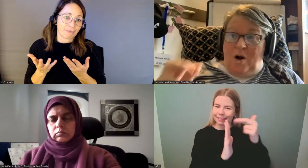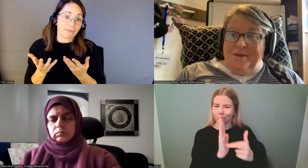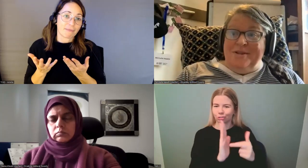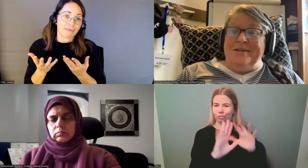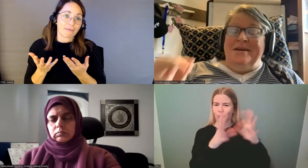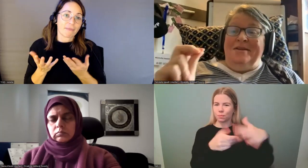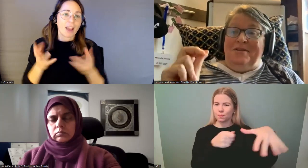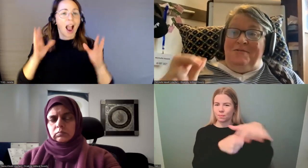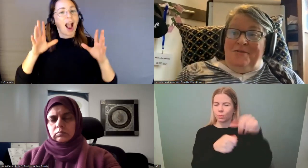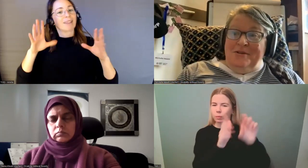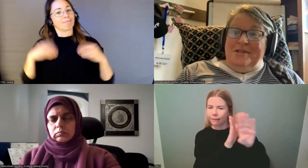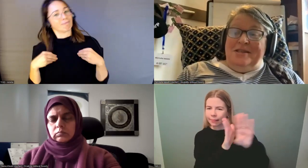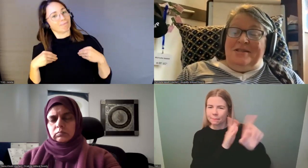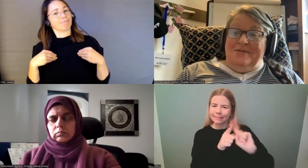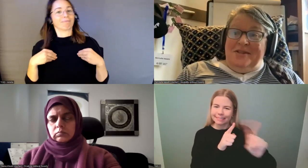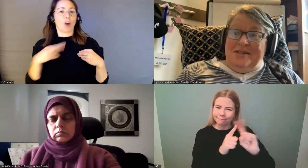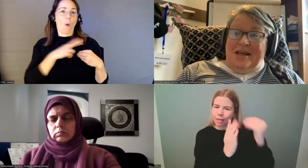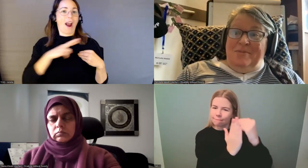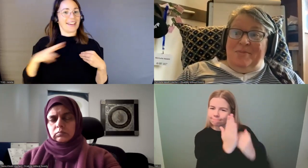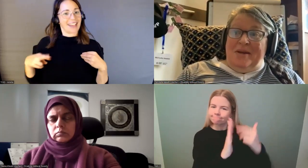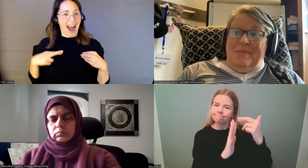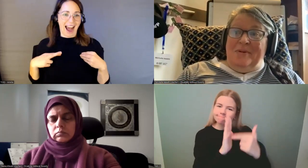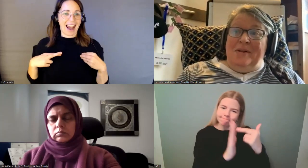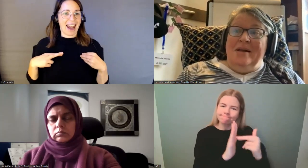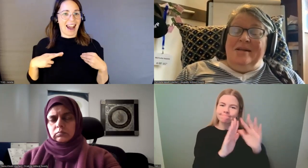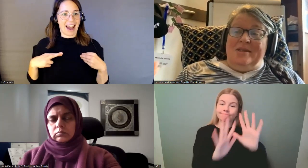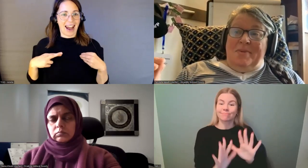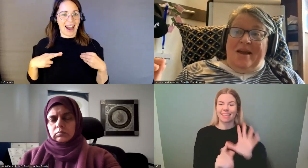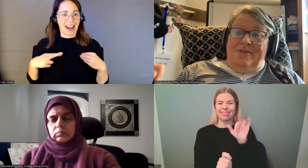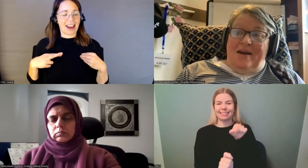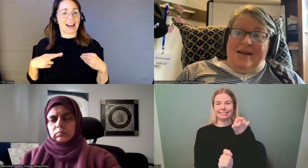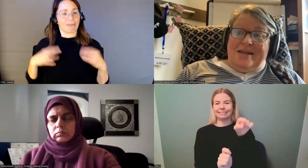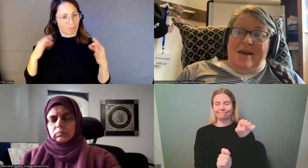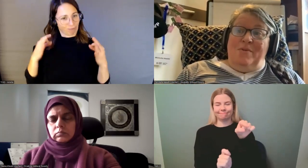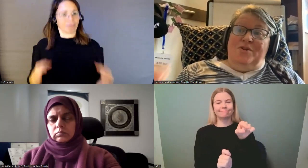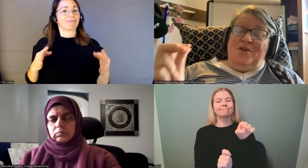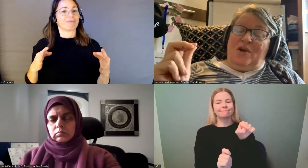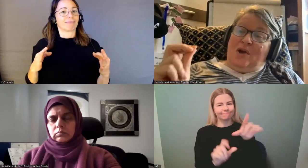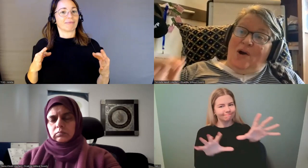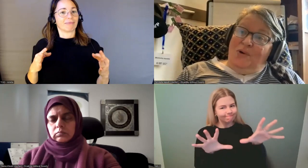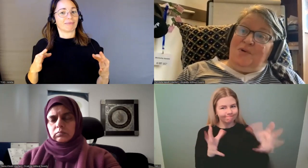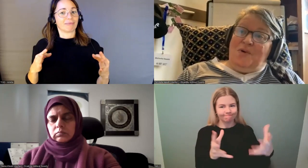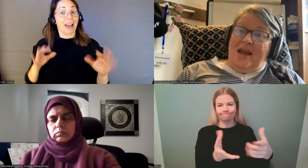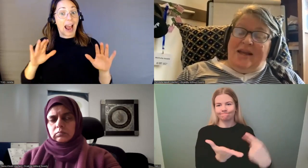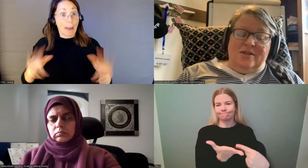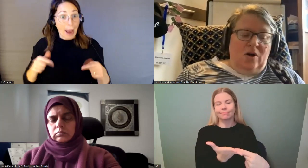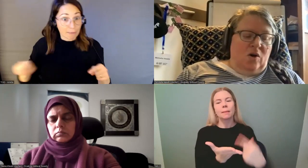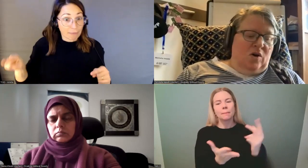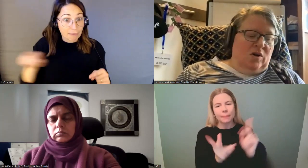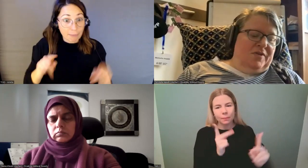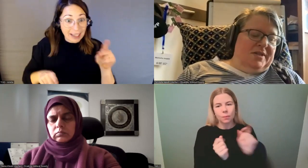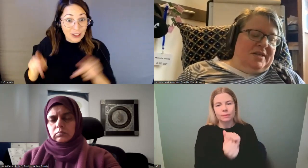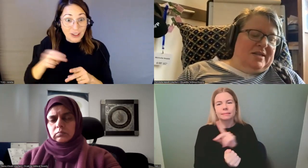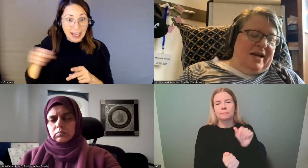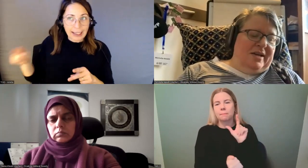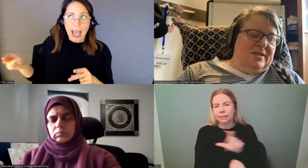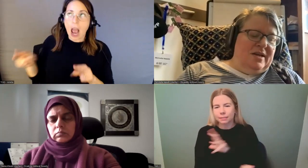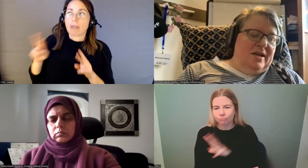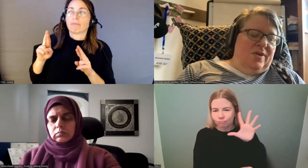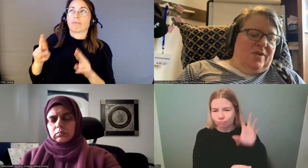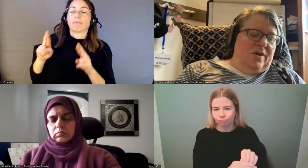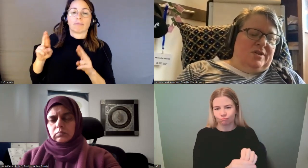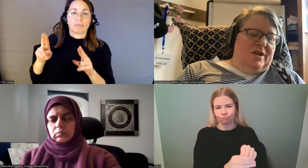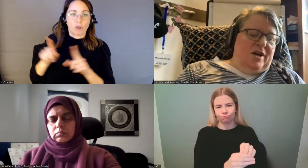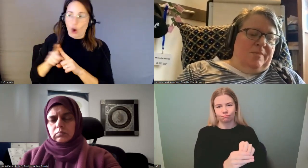we want the voices of disabled people to be at that table to co-create all of the